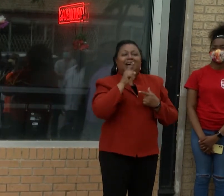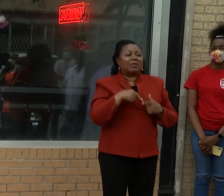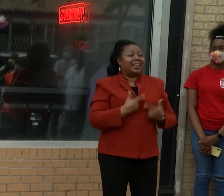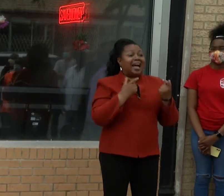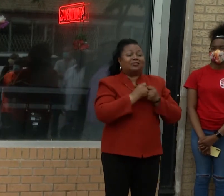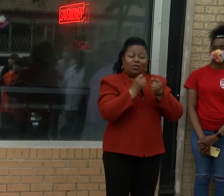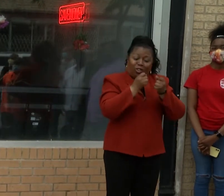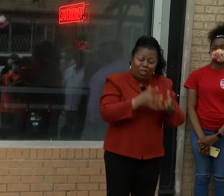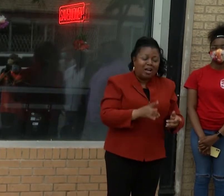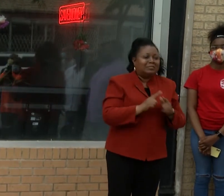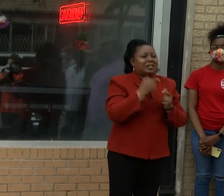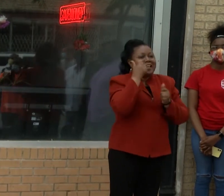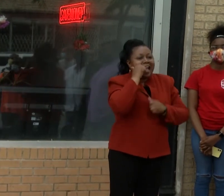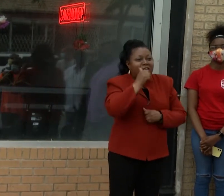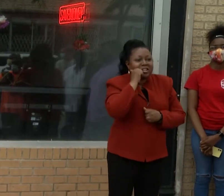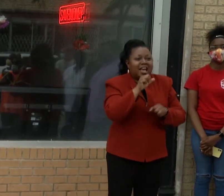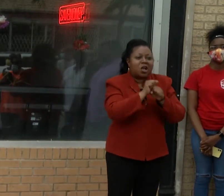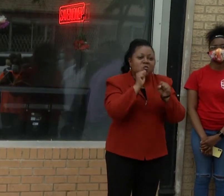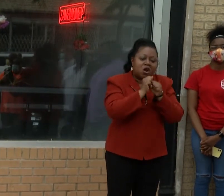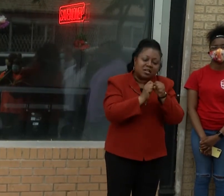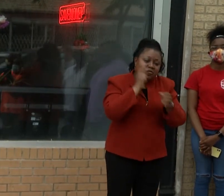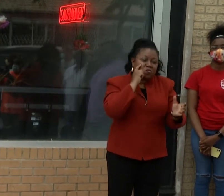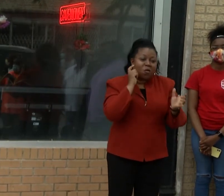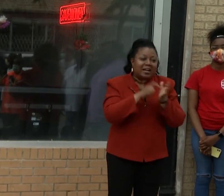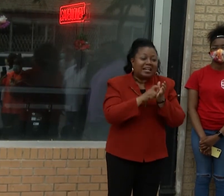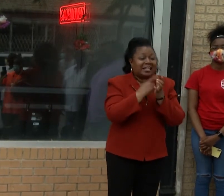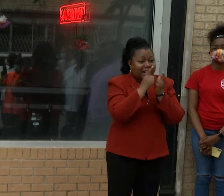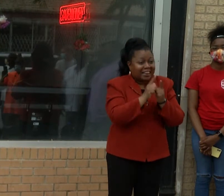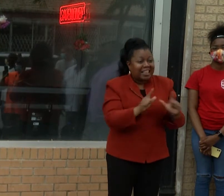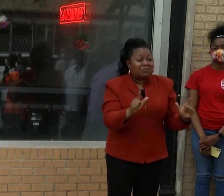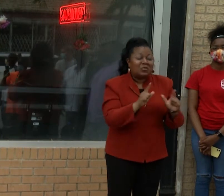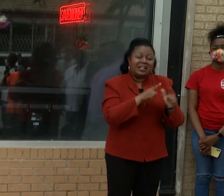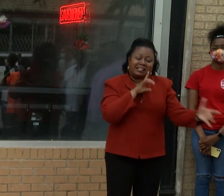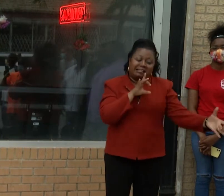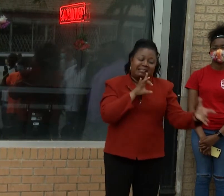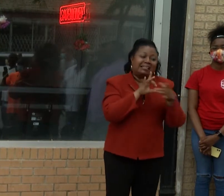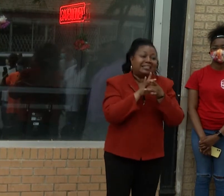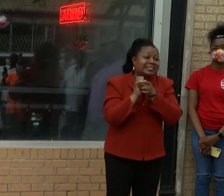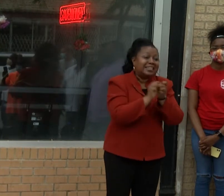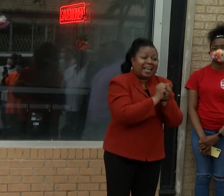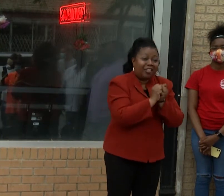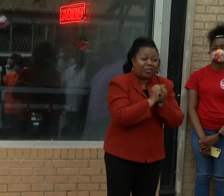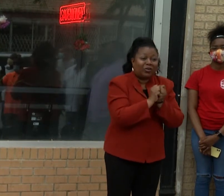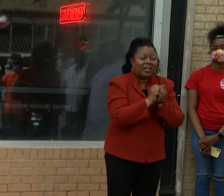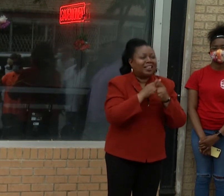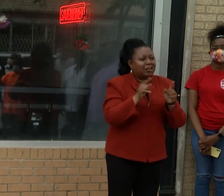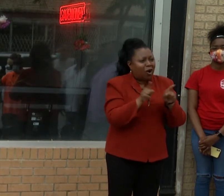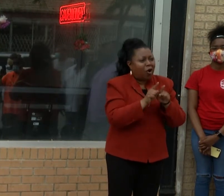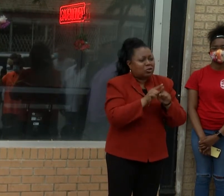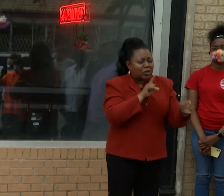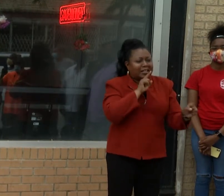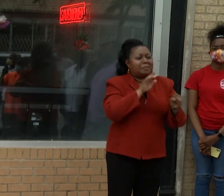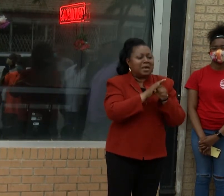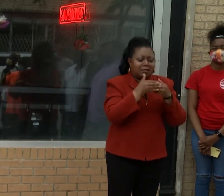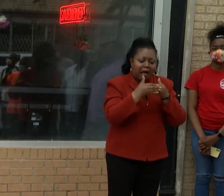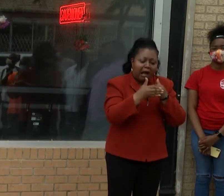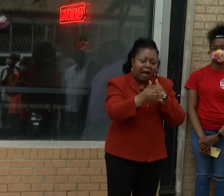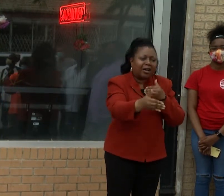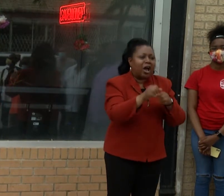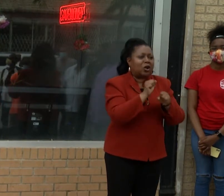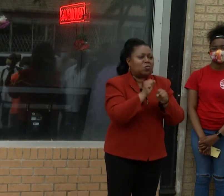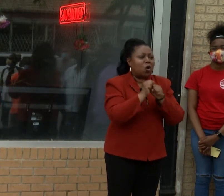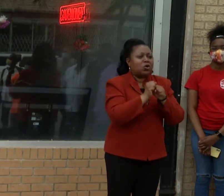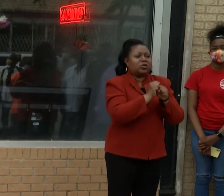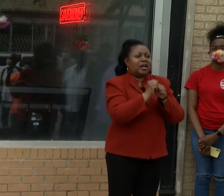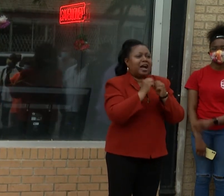lives are lost, but in everyday recognition that our liberation is tied together. Let us also commit to the ongoing work of